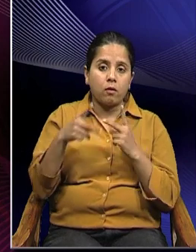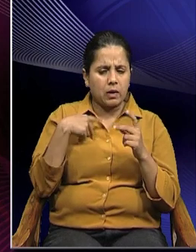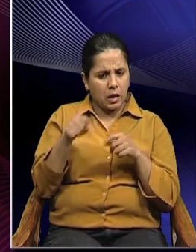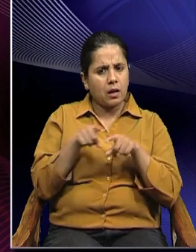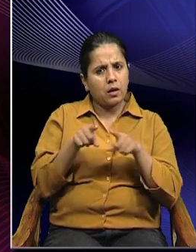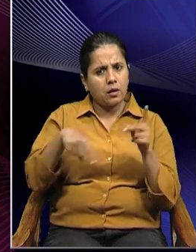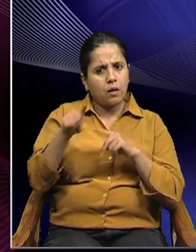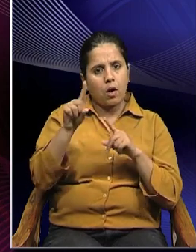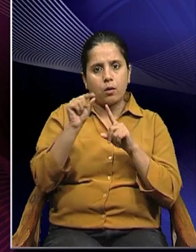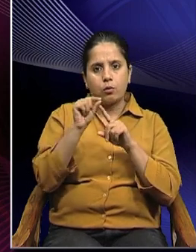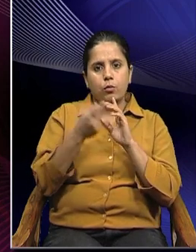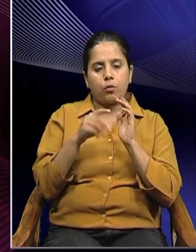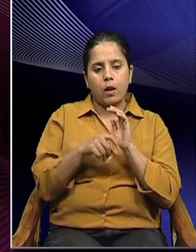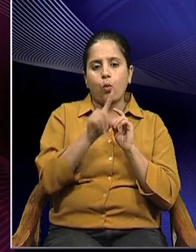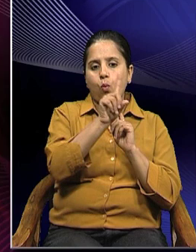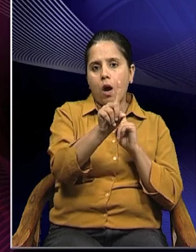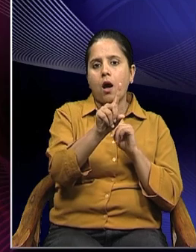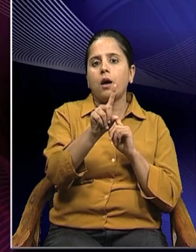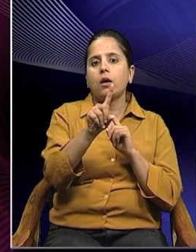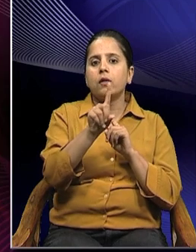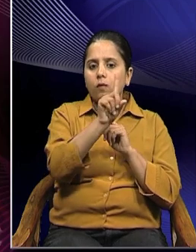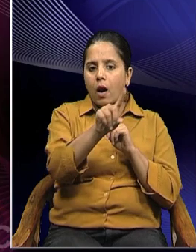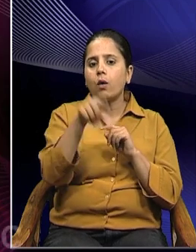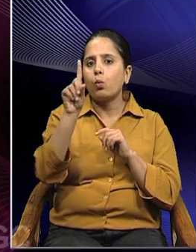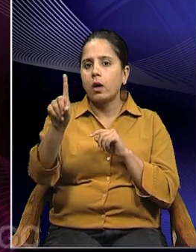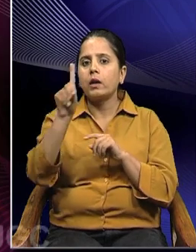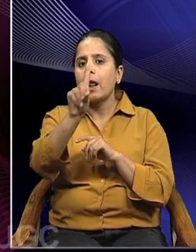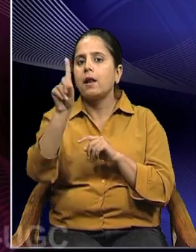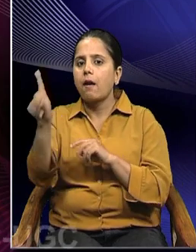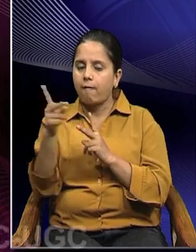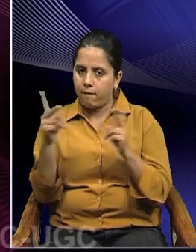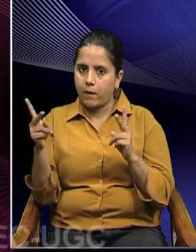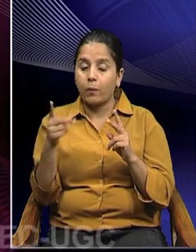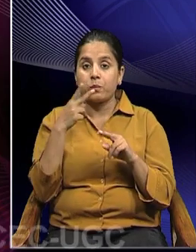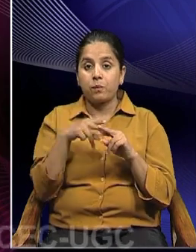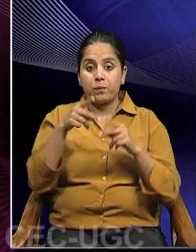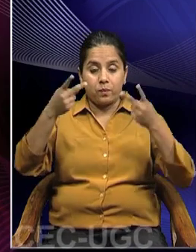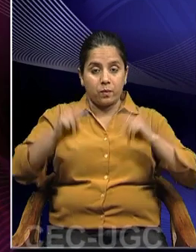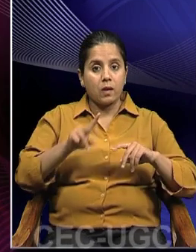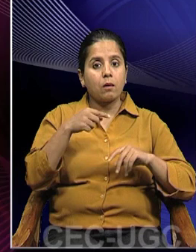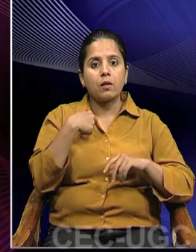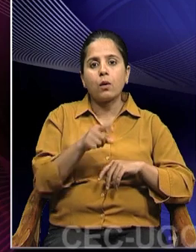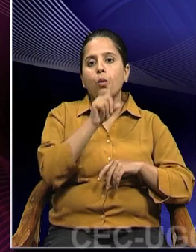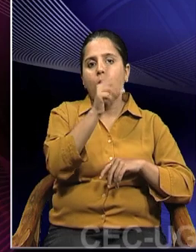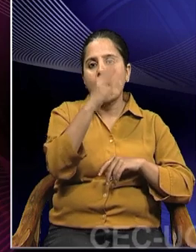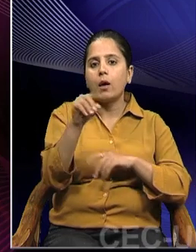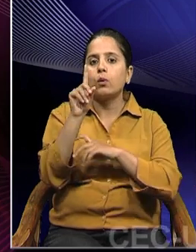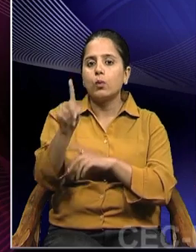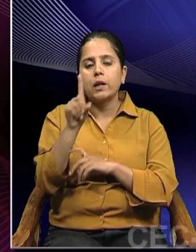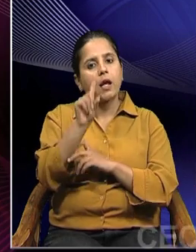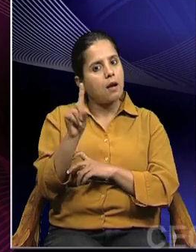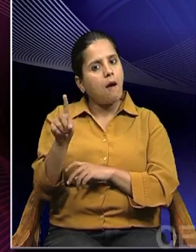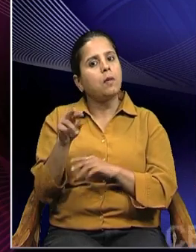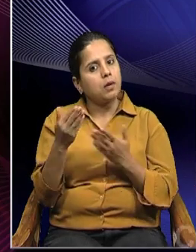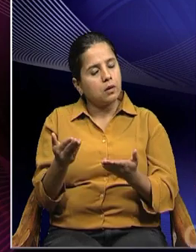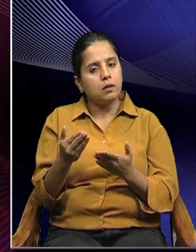of one proverb, ek aur ek 11, 1 and 1 11. If I have to translate it in English, I would say 1 and 1 is 11.